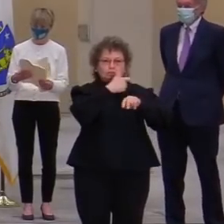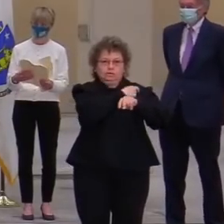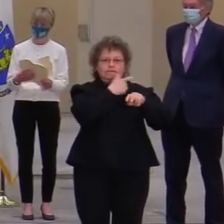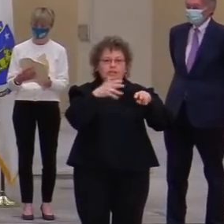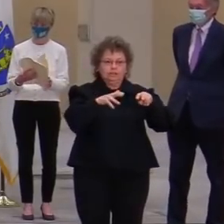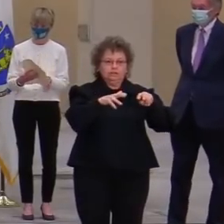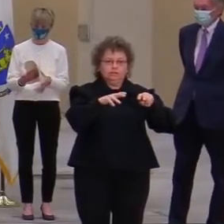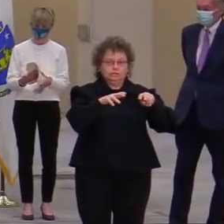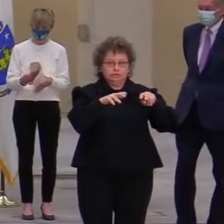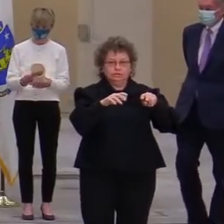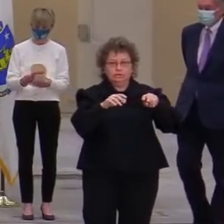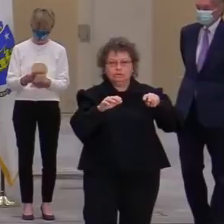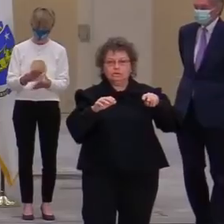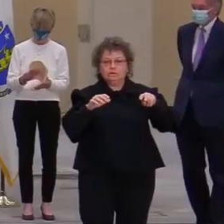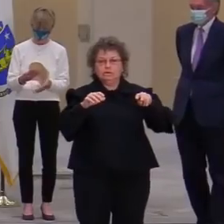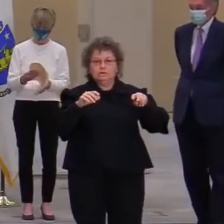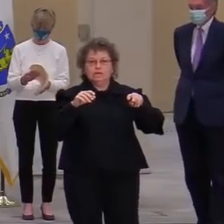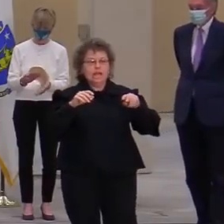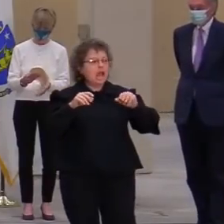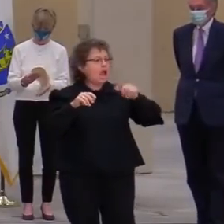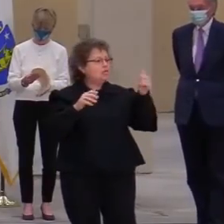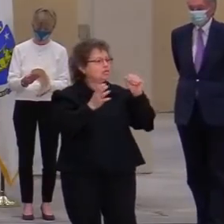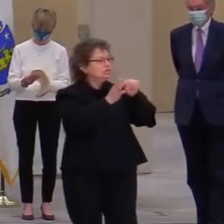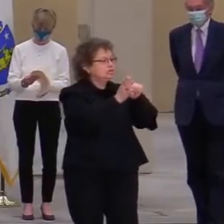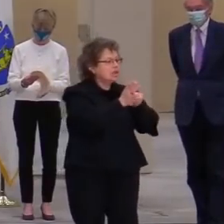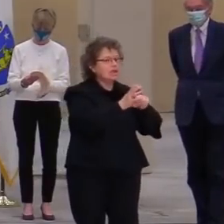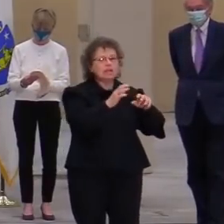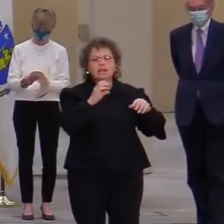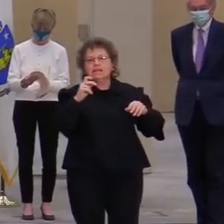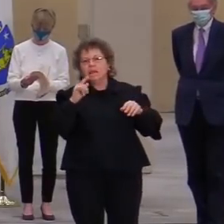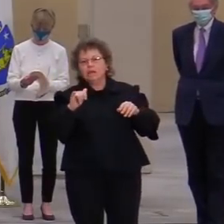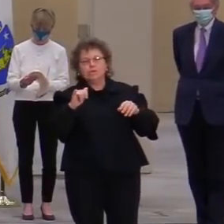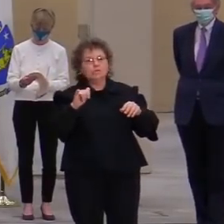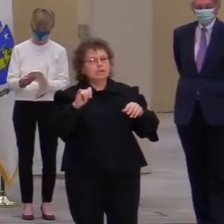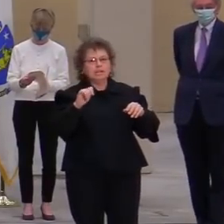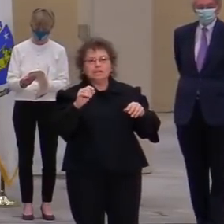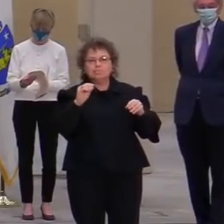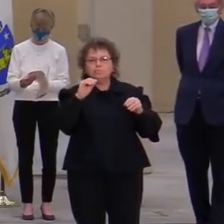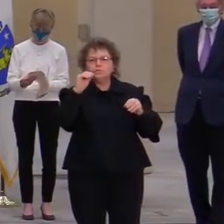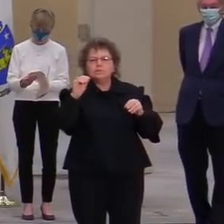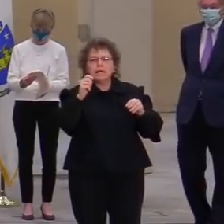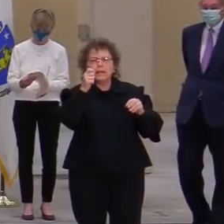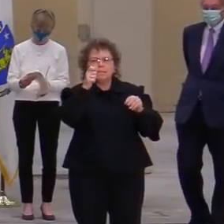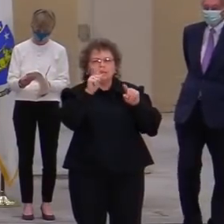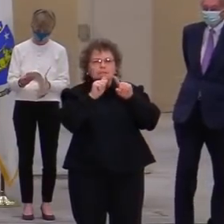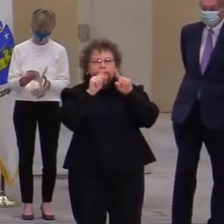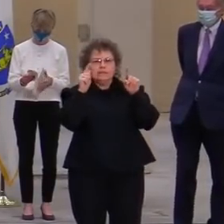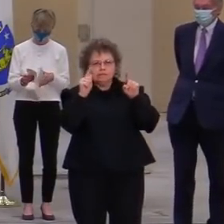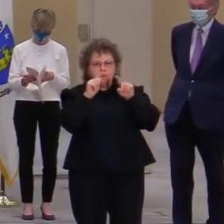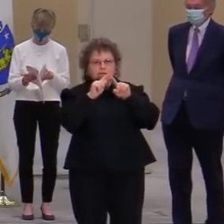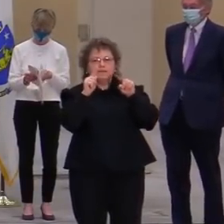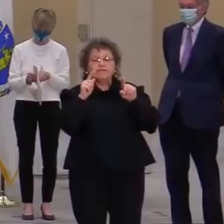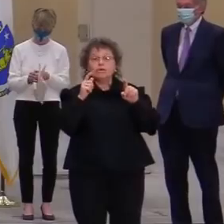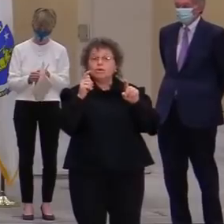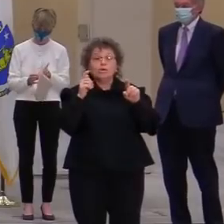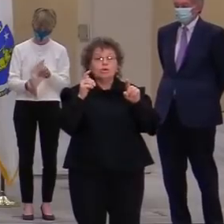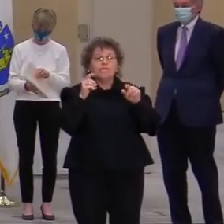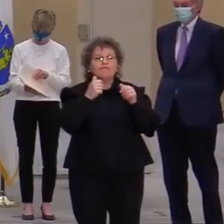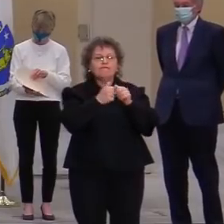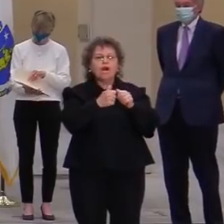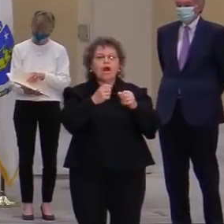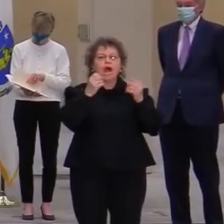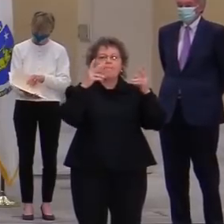of percentage points between and among every state, every county in Massachusetts. And in many cases, the difference has as much to do with what percentage of